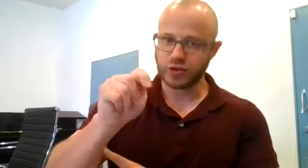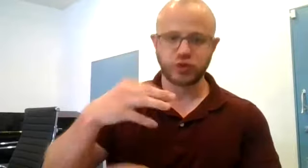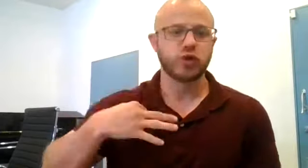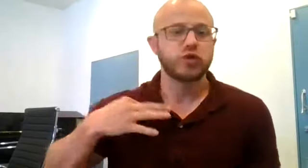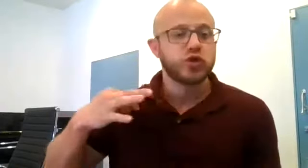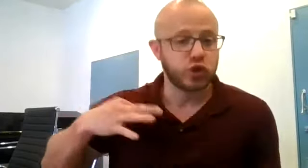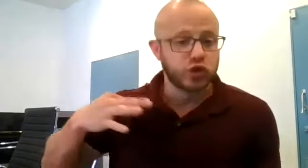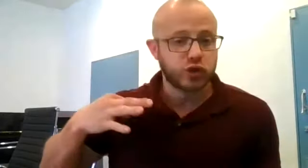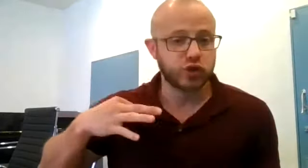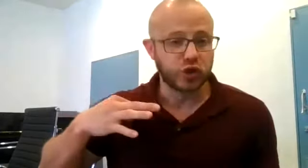Shirt.